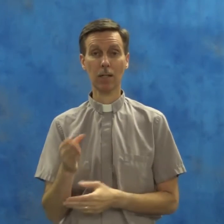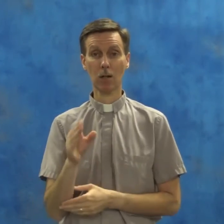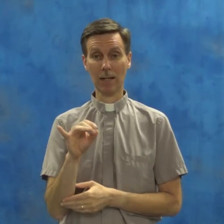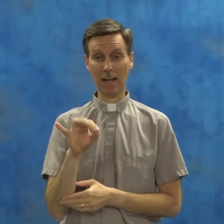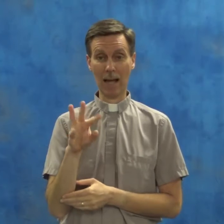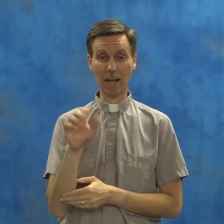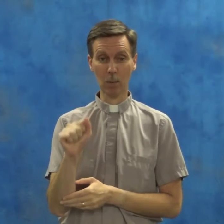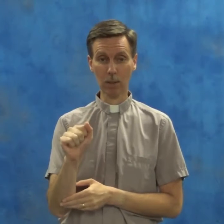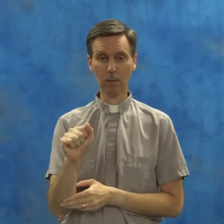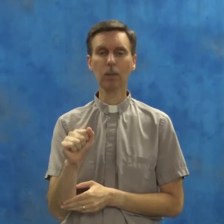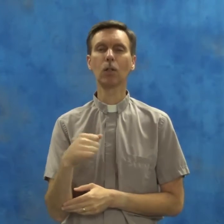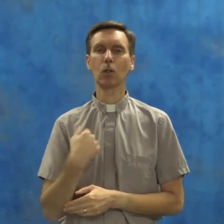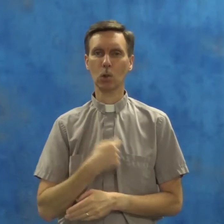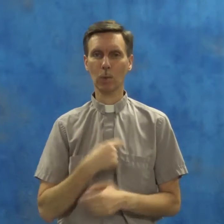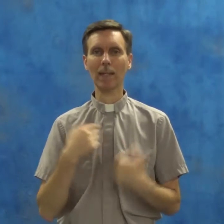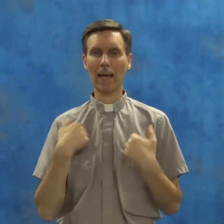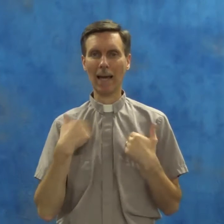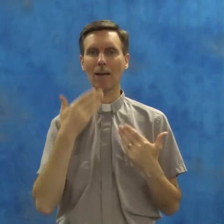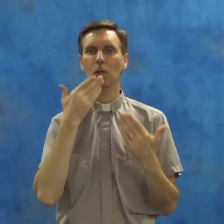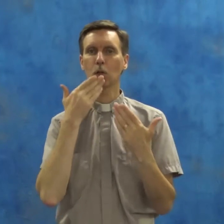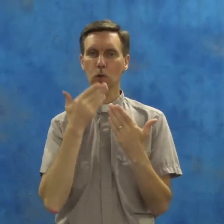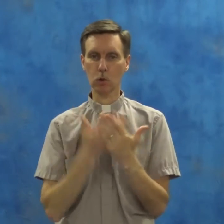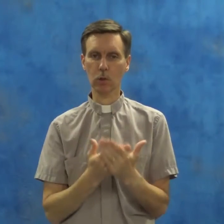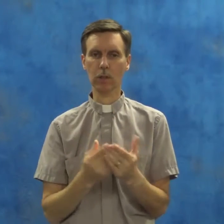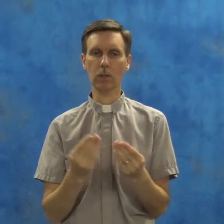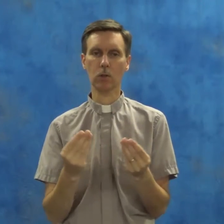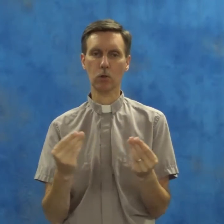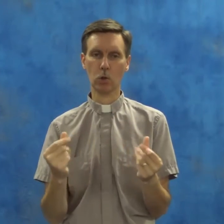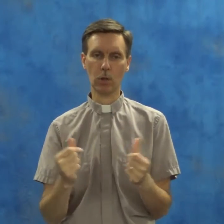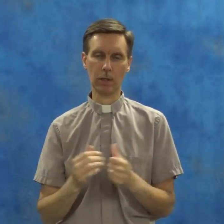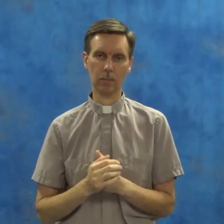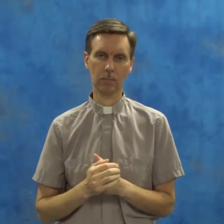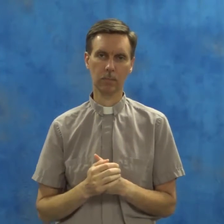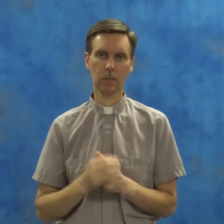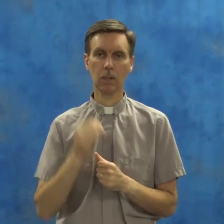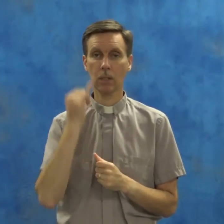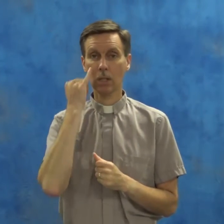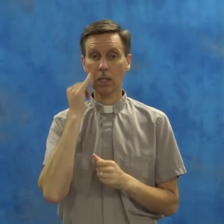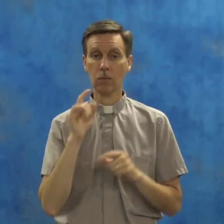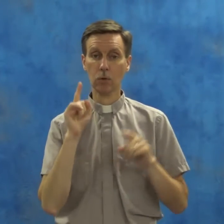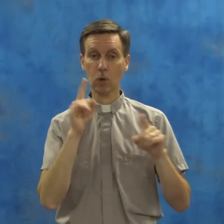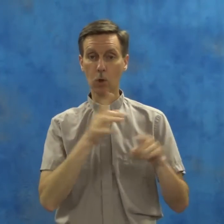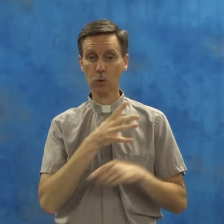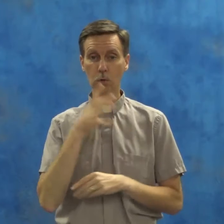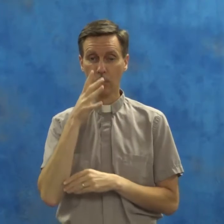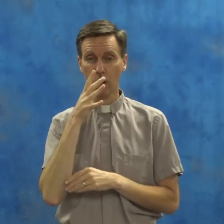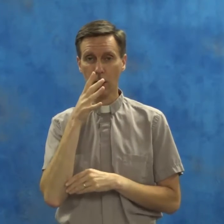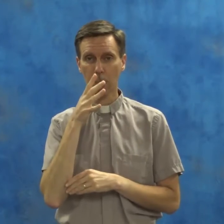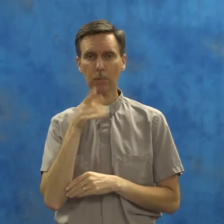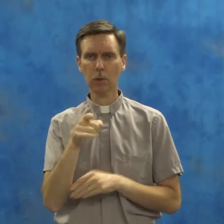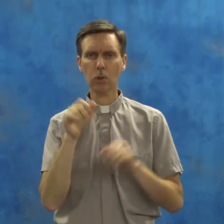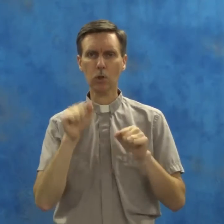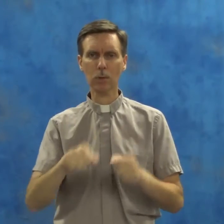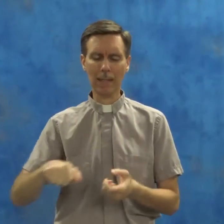here in Iowa, we have good soil. If you go to a farm, you